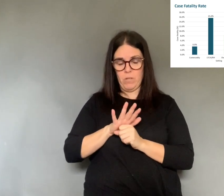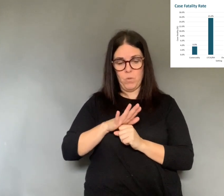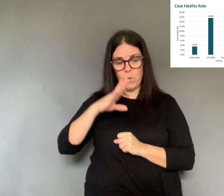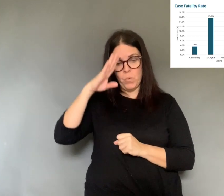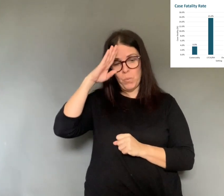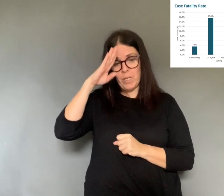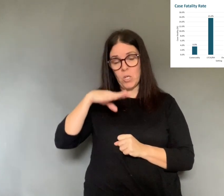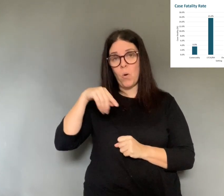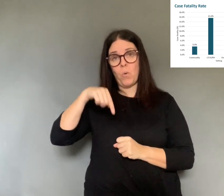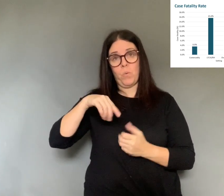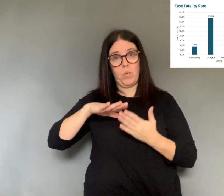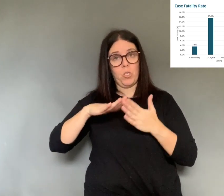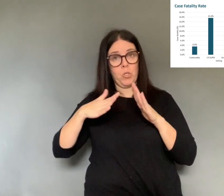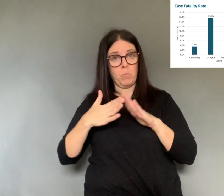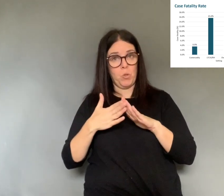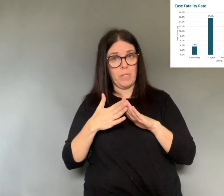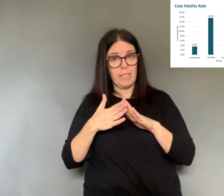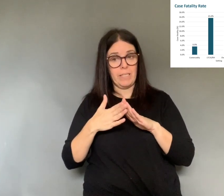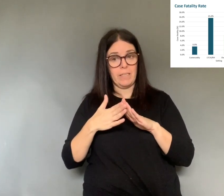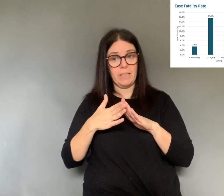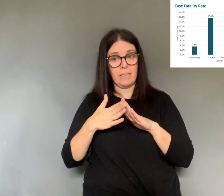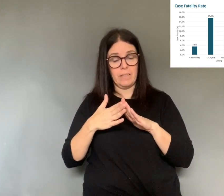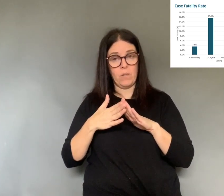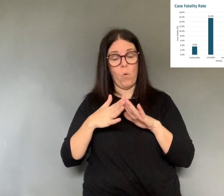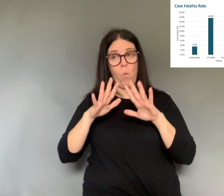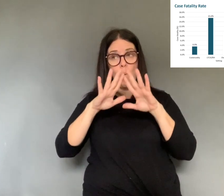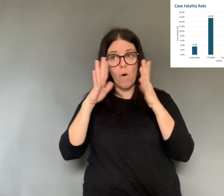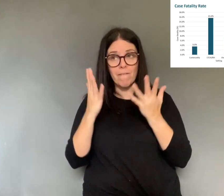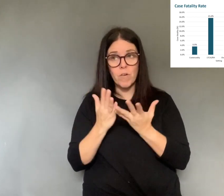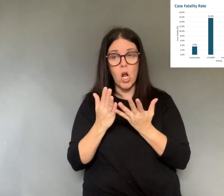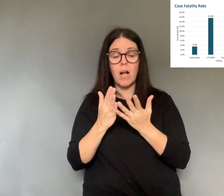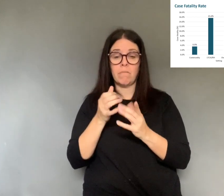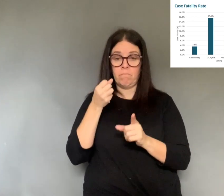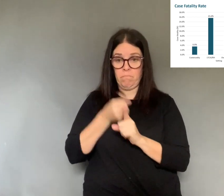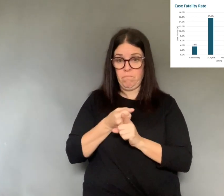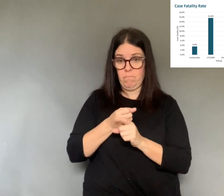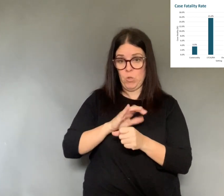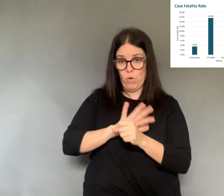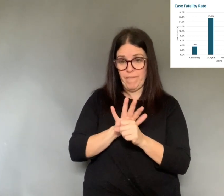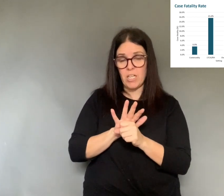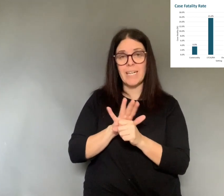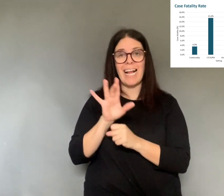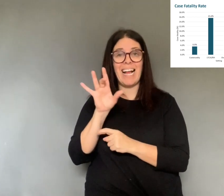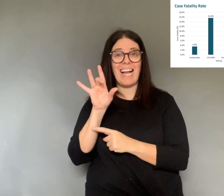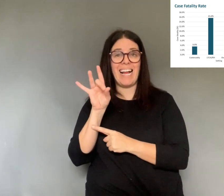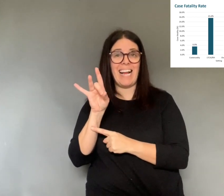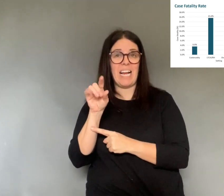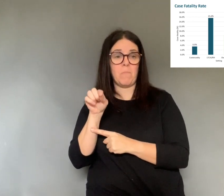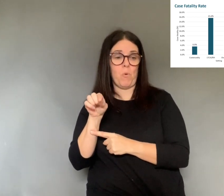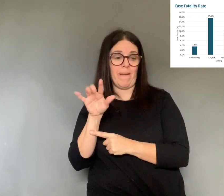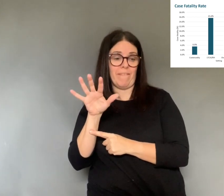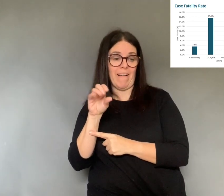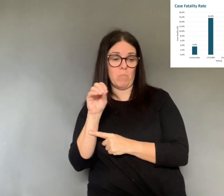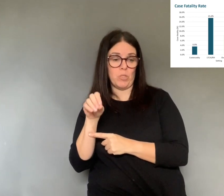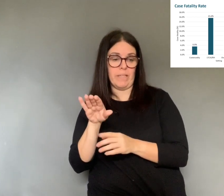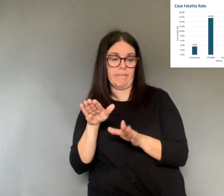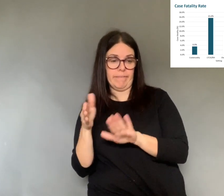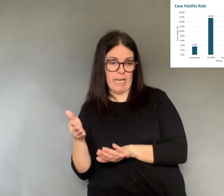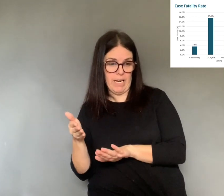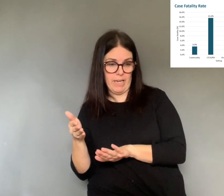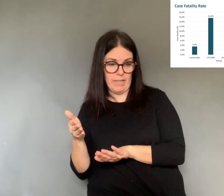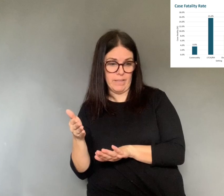overall case fatality is 8.5%, and those who are living in the long-term care home and retirement